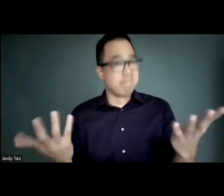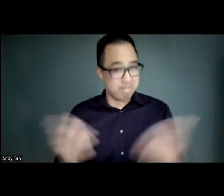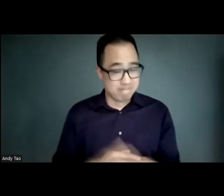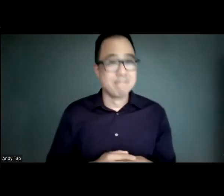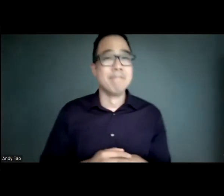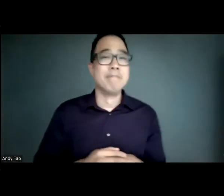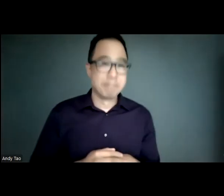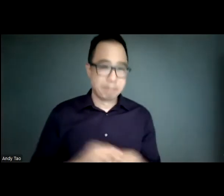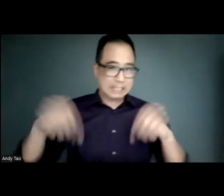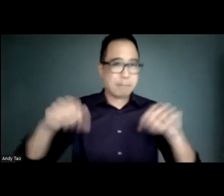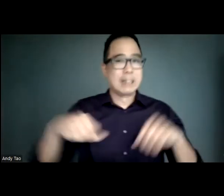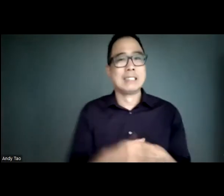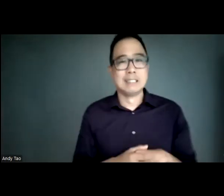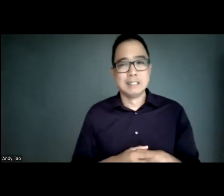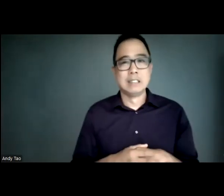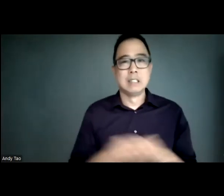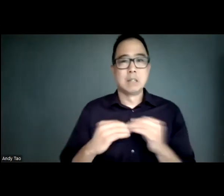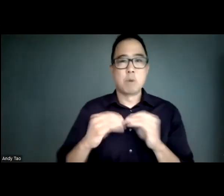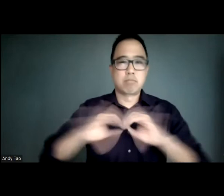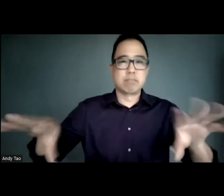annual booster,